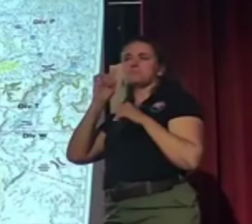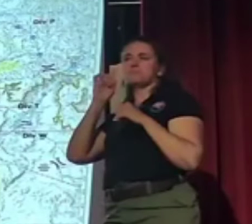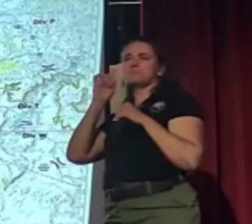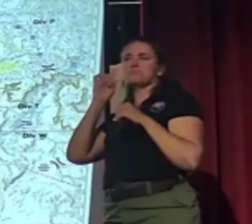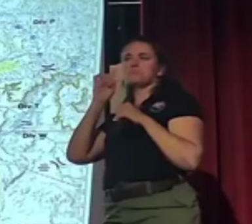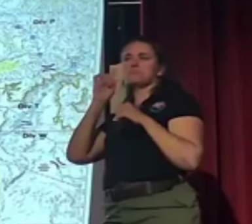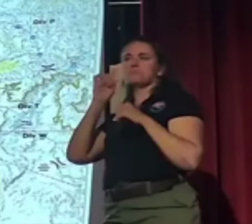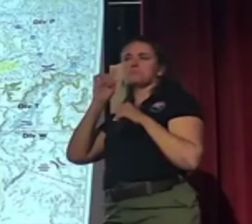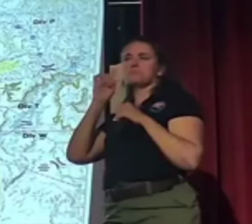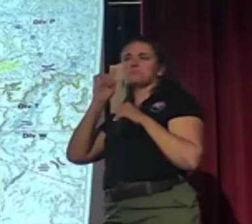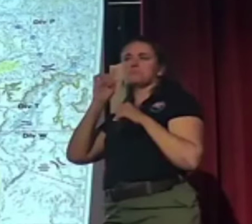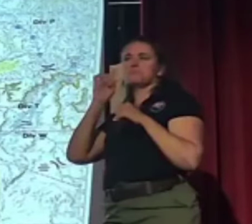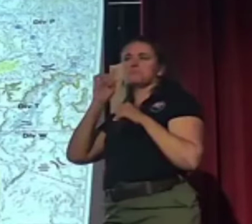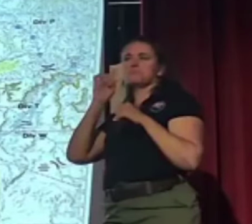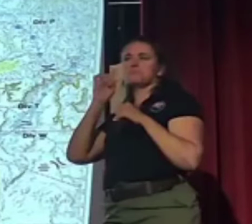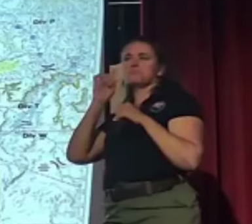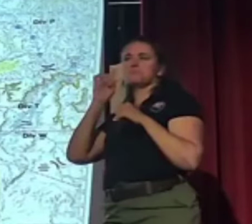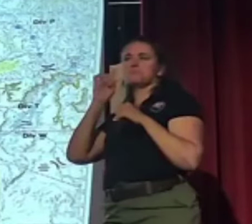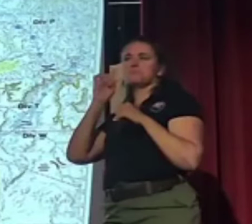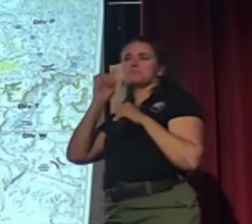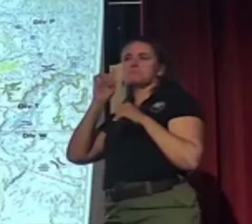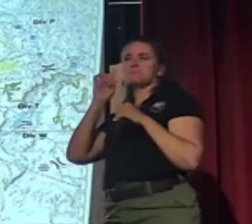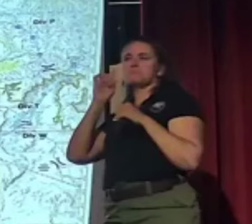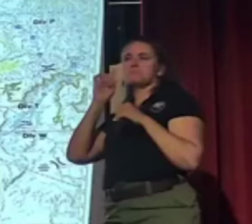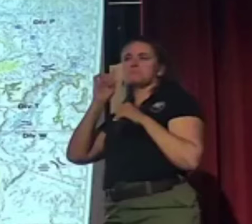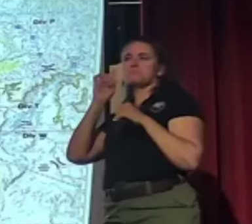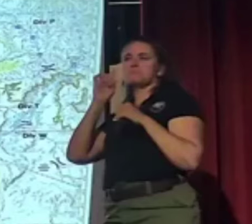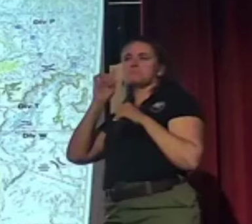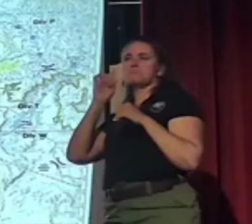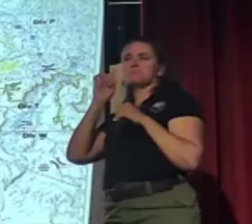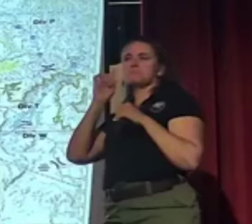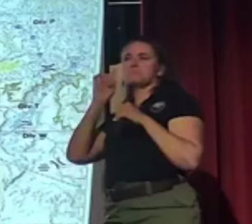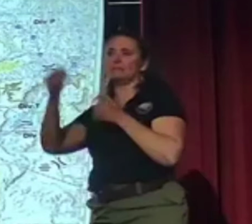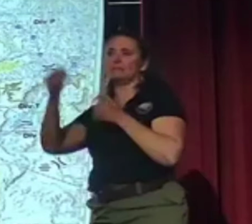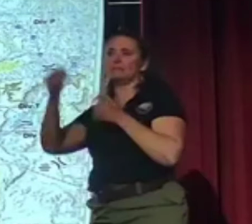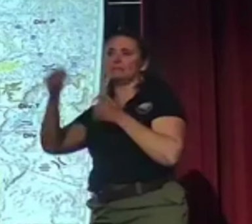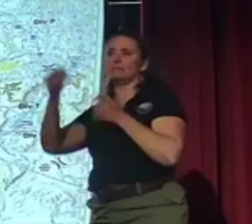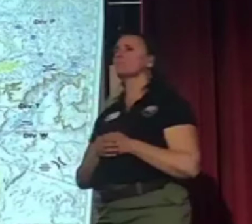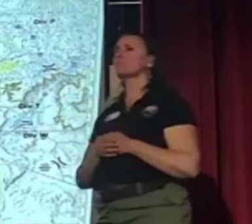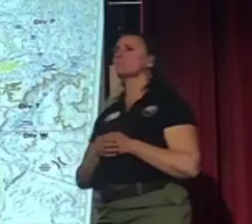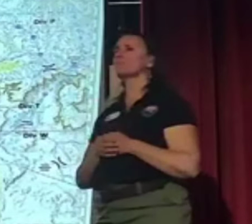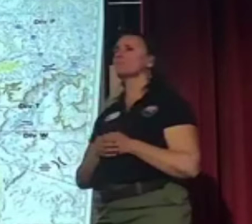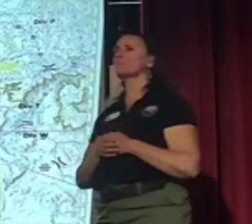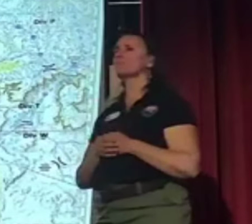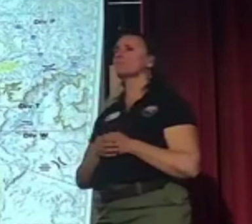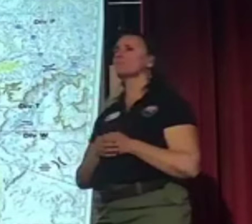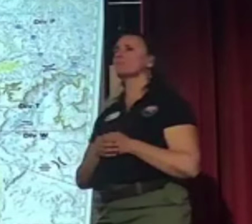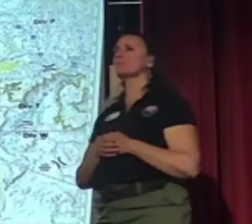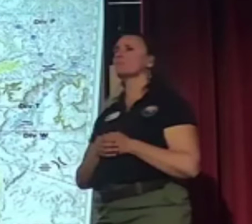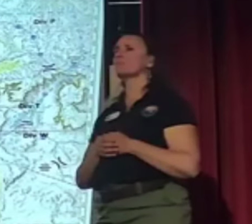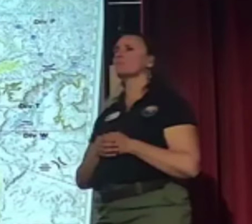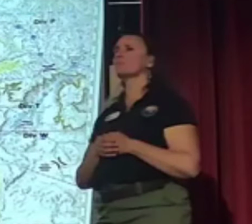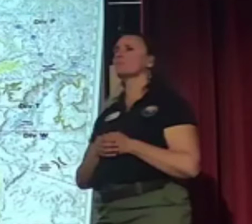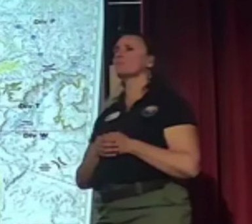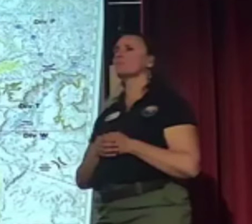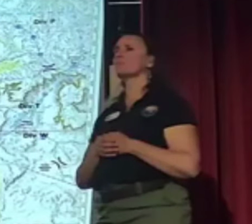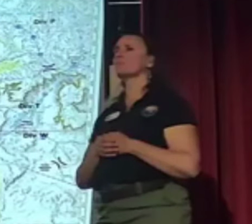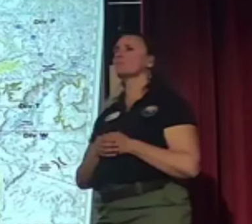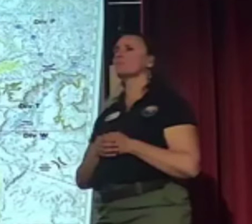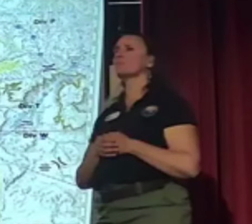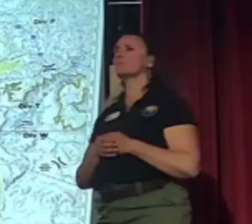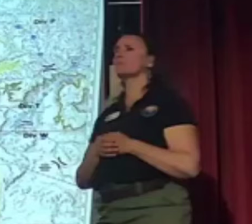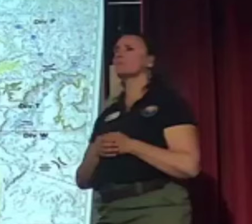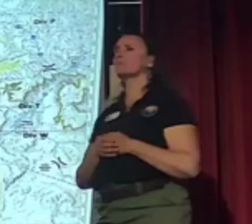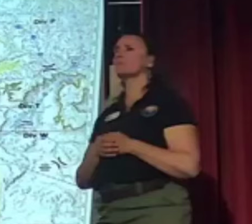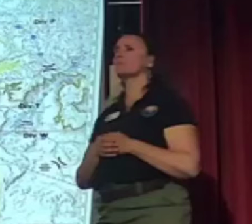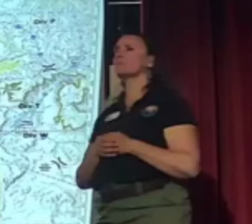and be ahead of it. And that's what's taking place this evening. We have numerous resources with all three of those divisions during day shift, as well